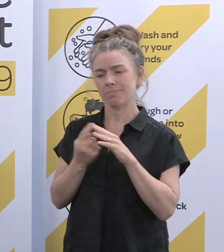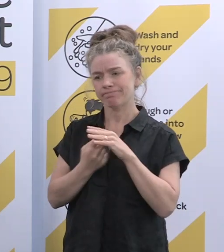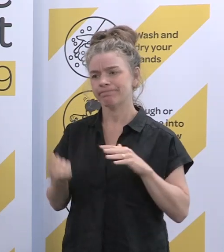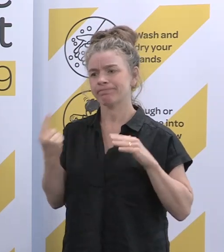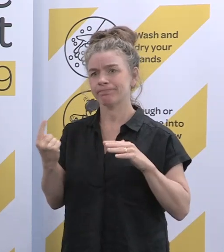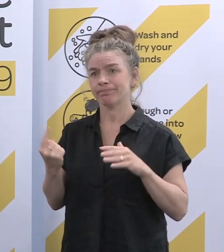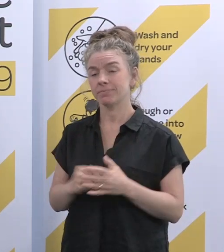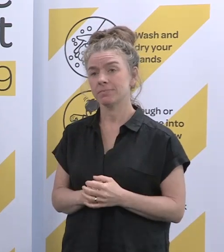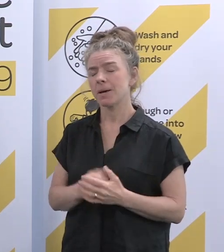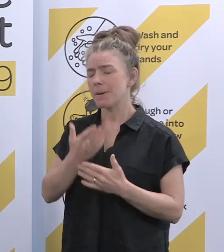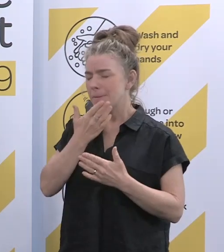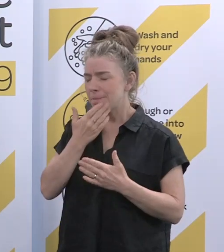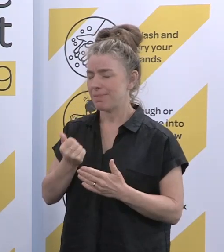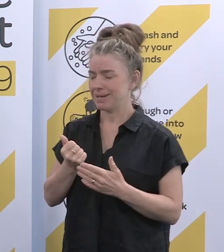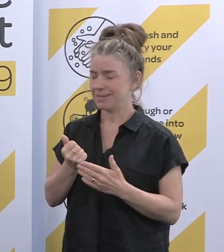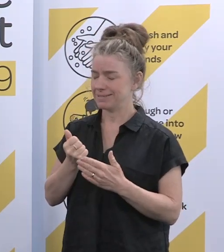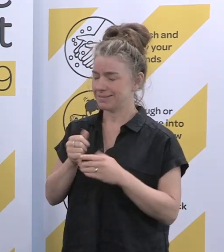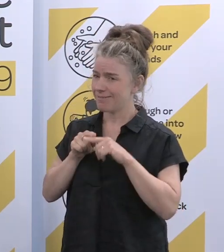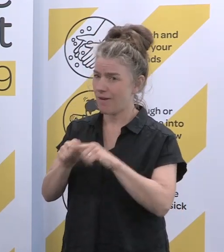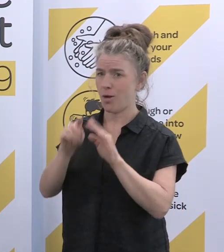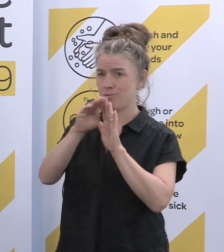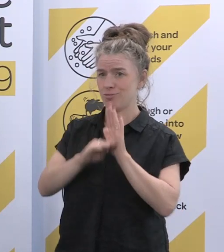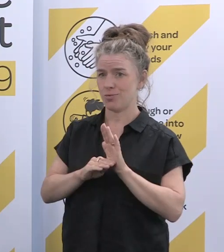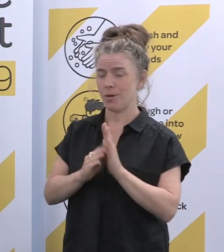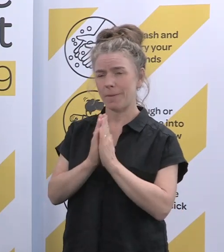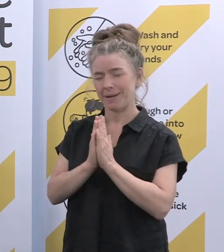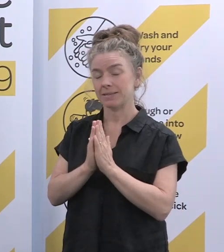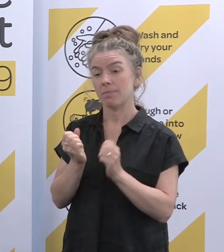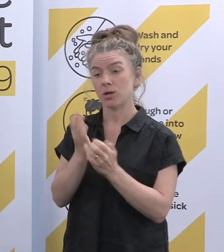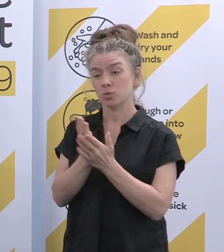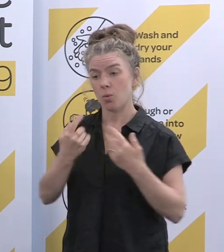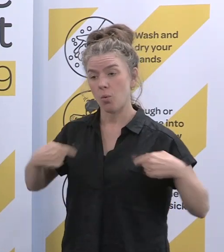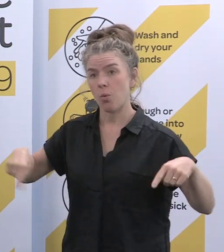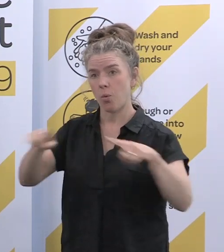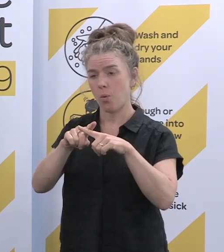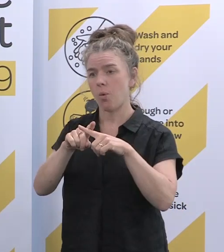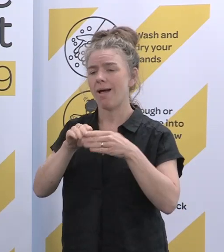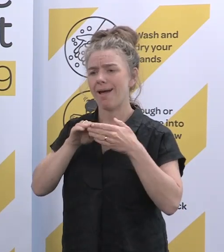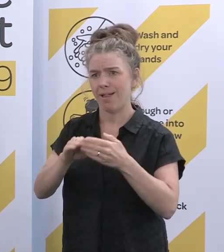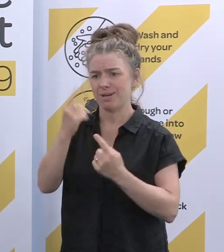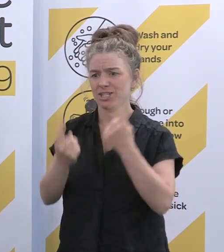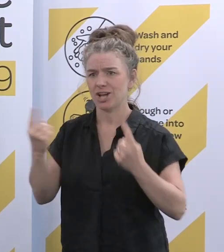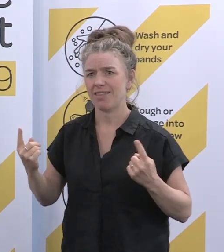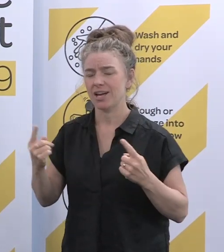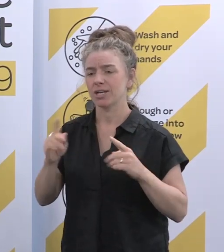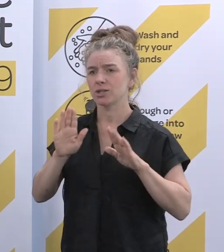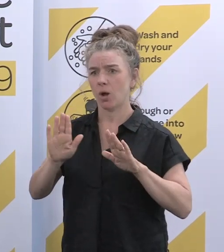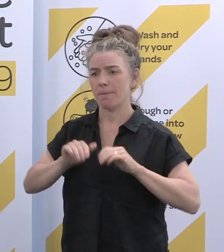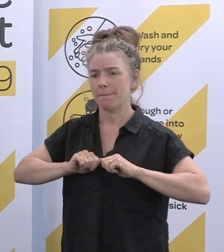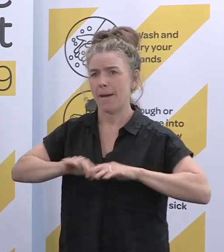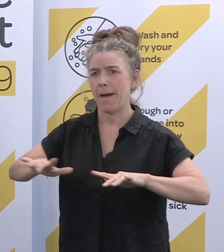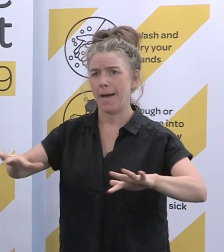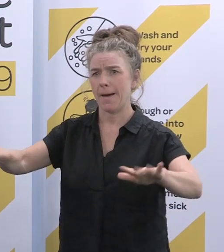important that people pay attention to these messages to ensure that all of us are playing our part in preventing transmission